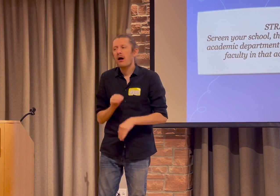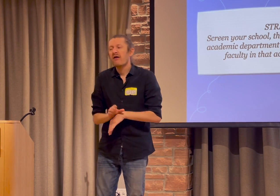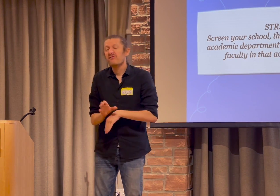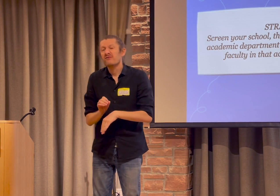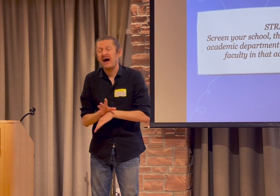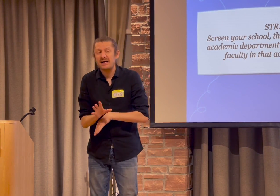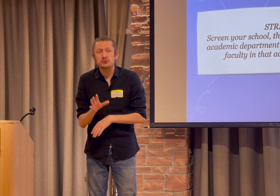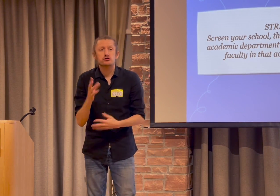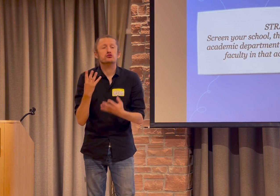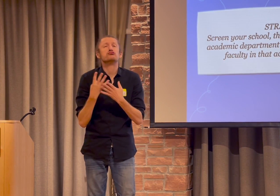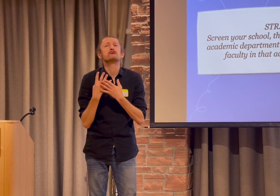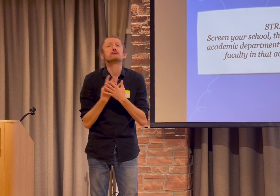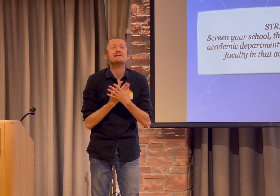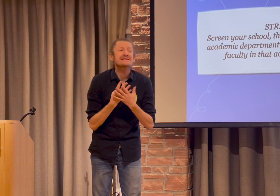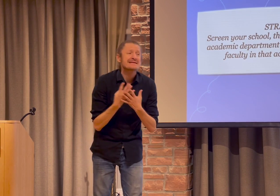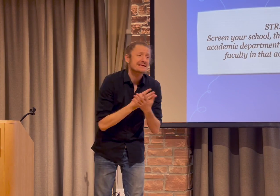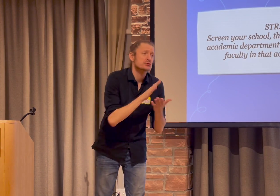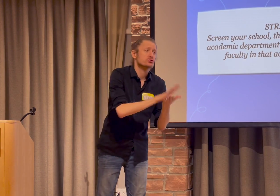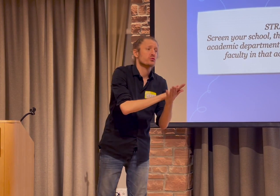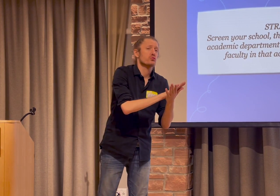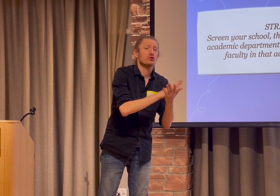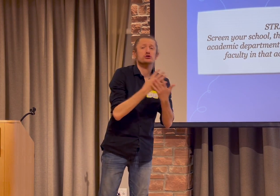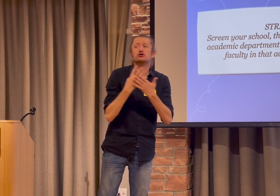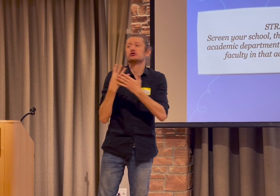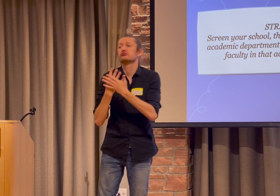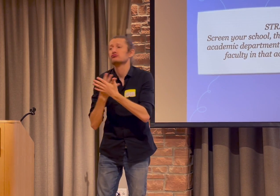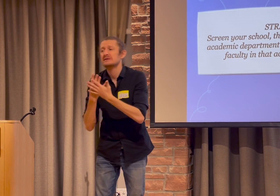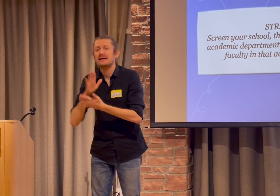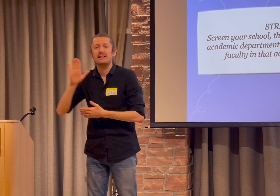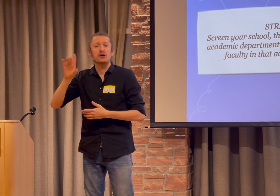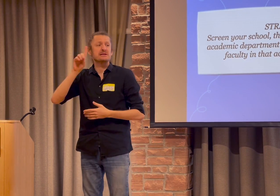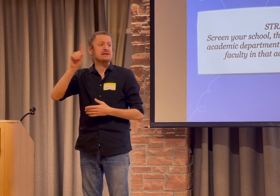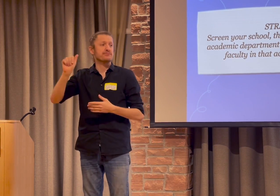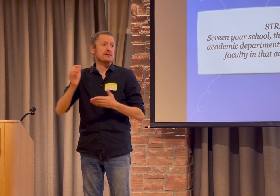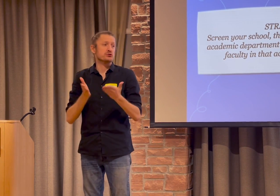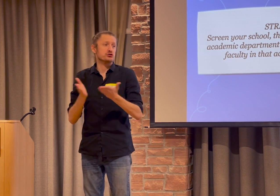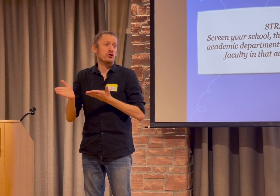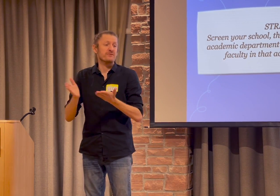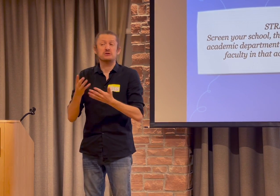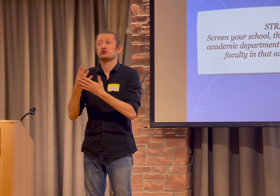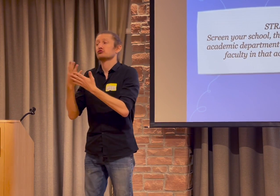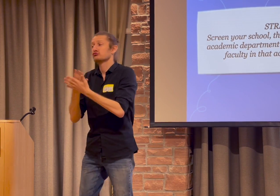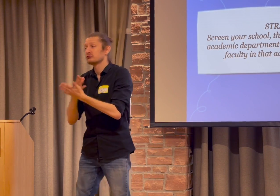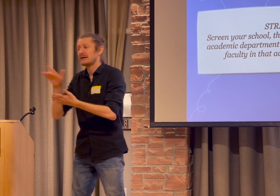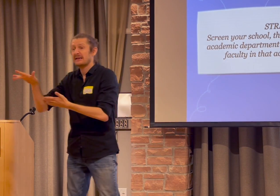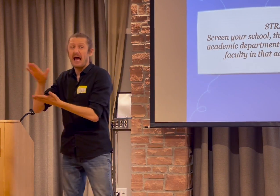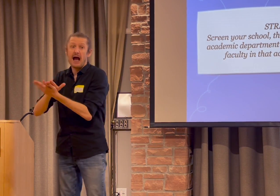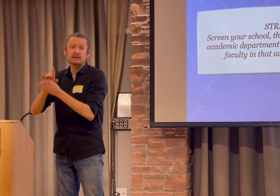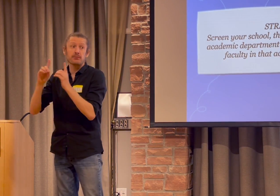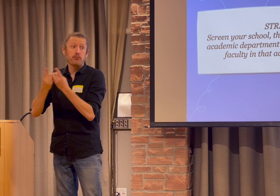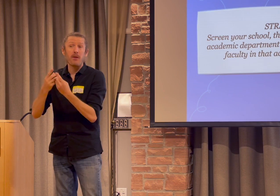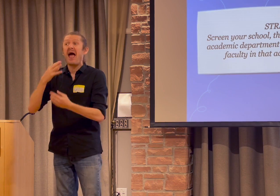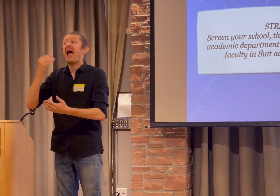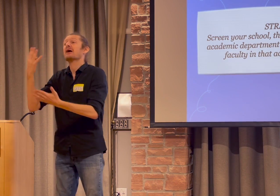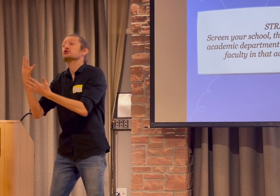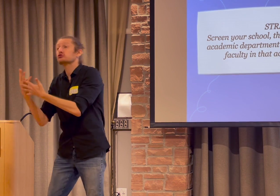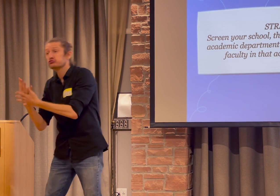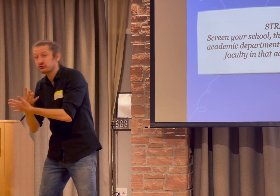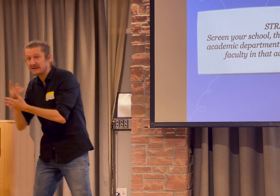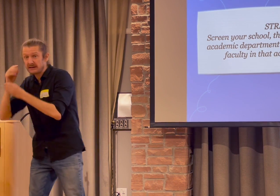Now, when you go into college, my advice is to screen the schools, screen their disability